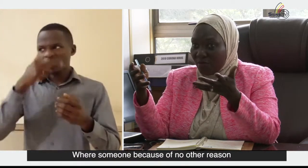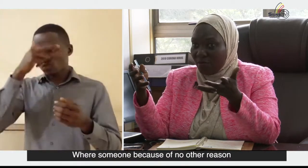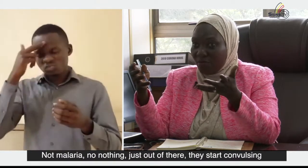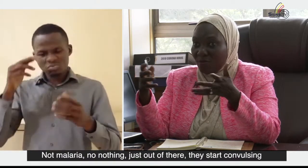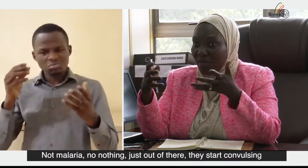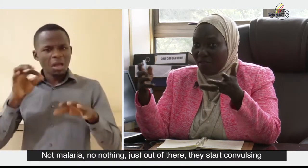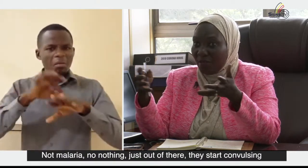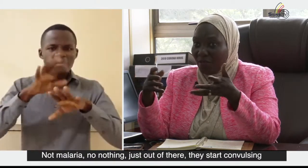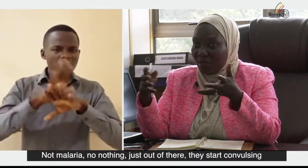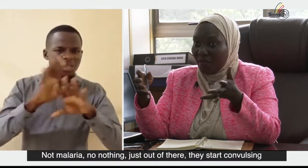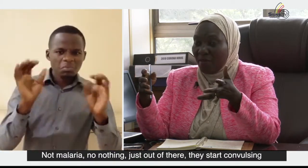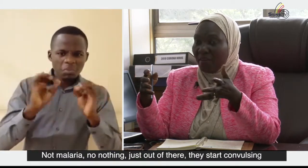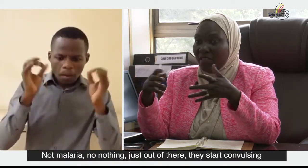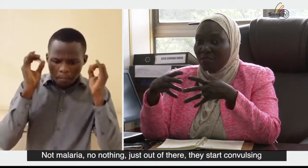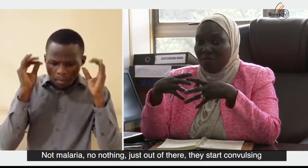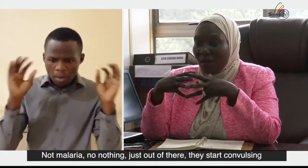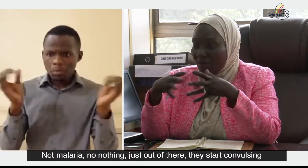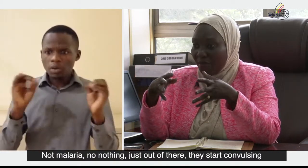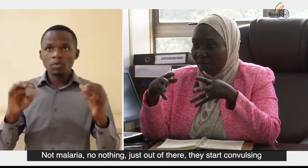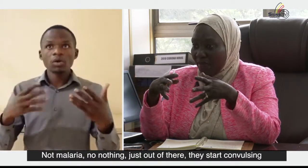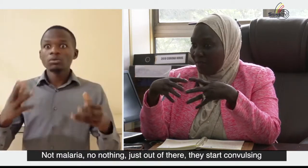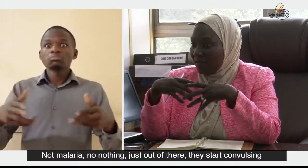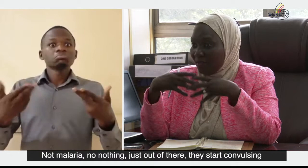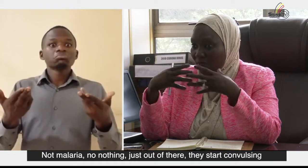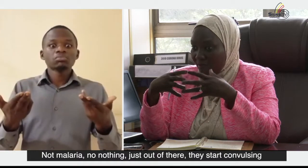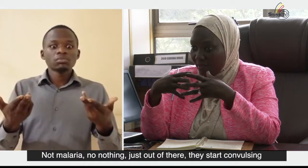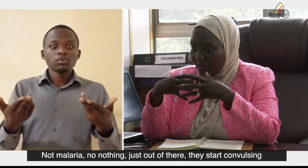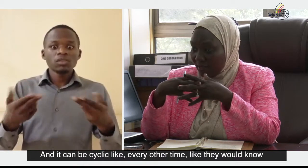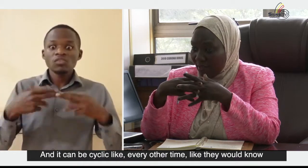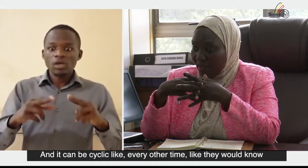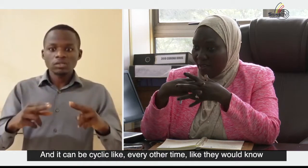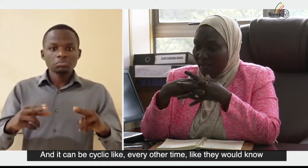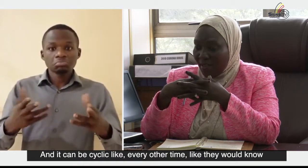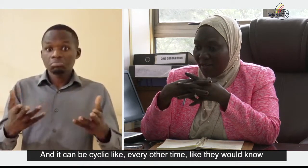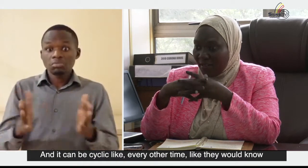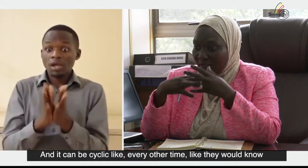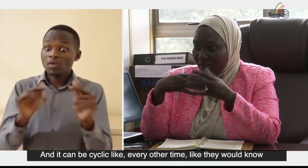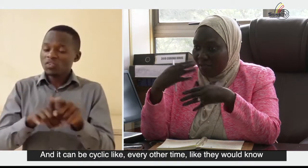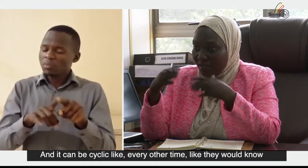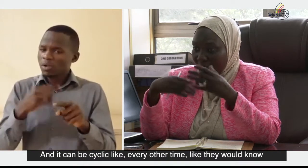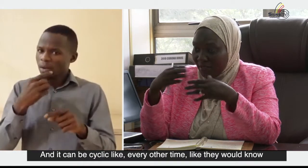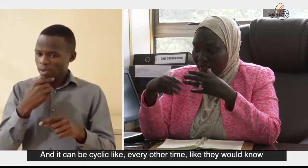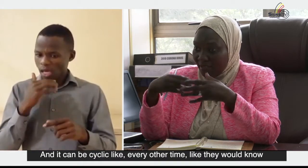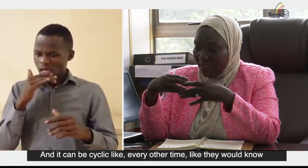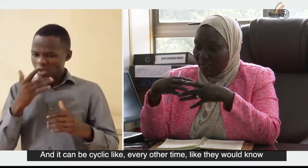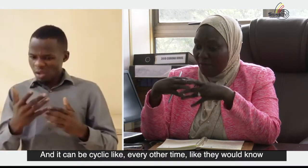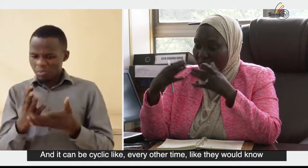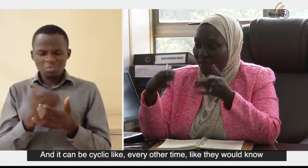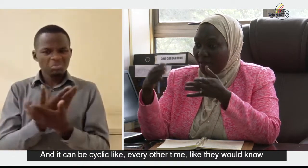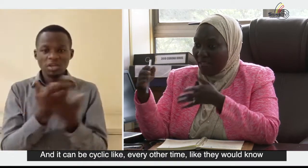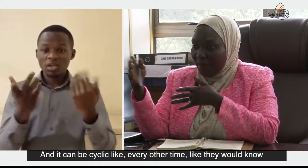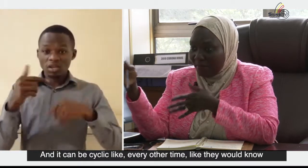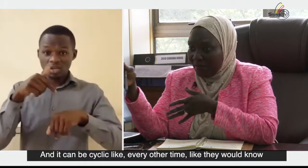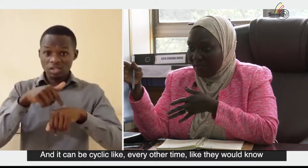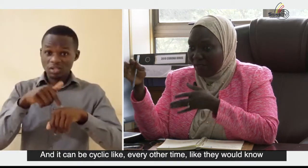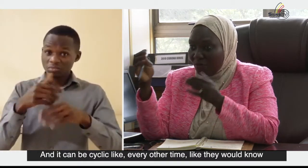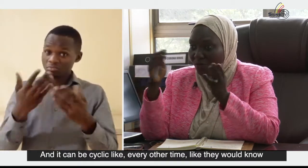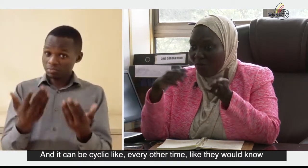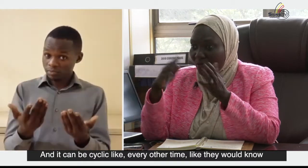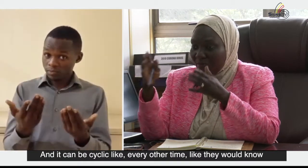not malaria, not nothing, just out of there, they start convulsing. And it can be cyclic, like every other time, like they would know